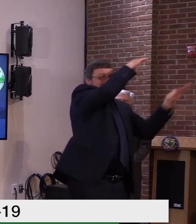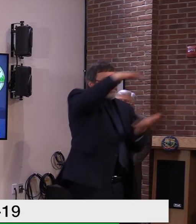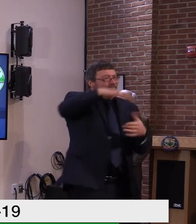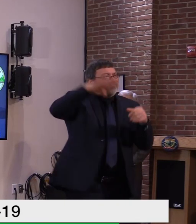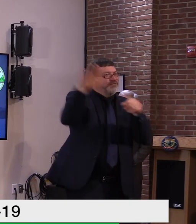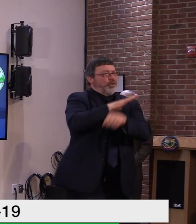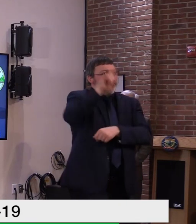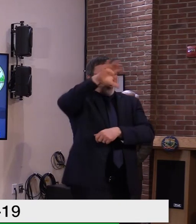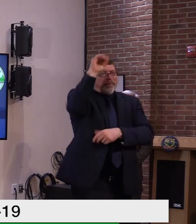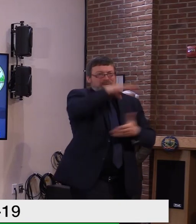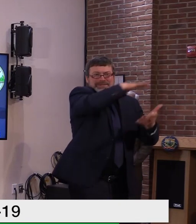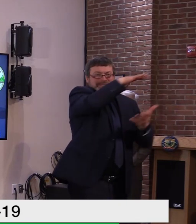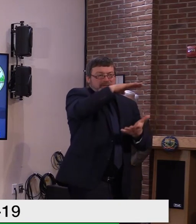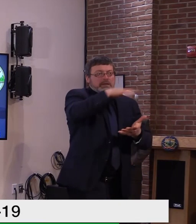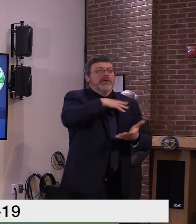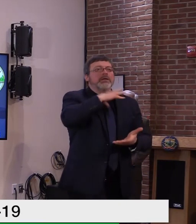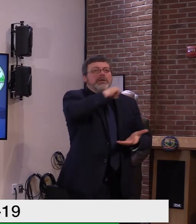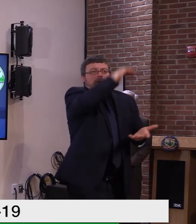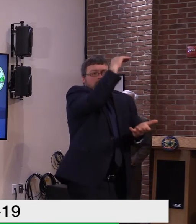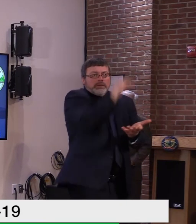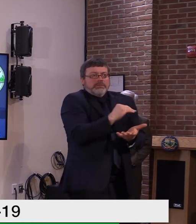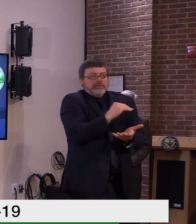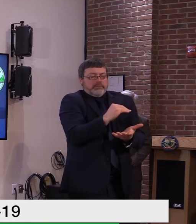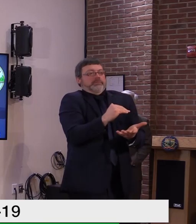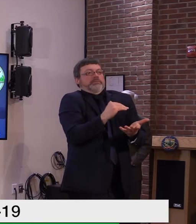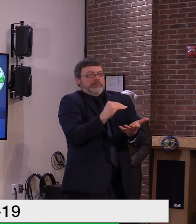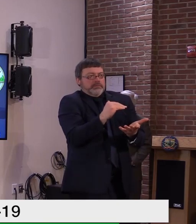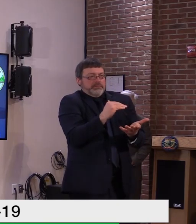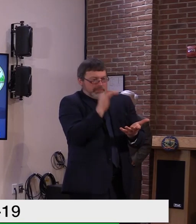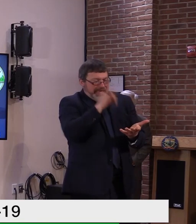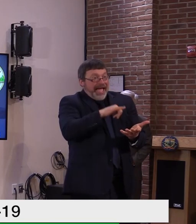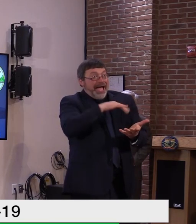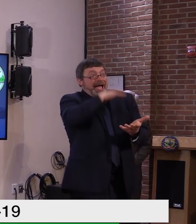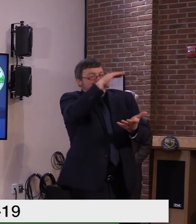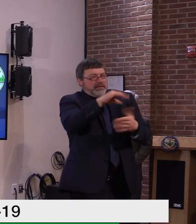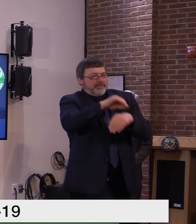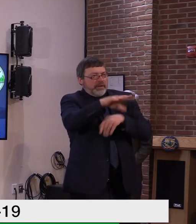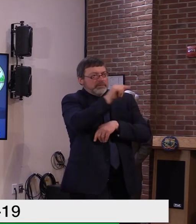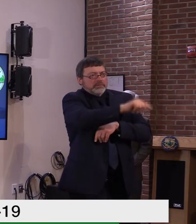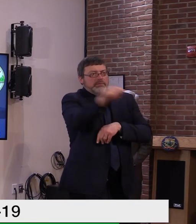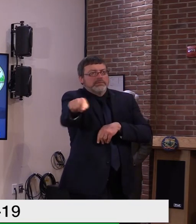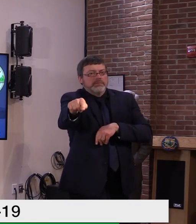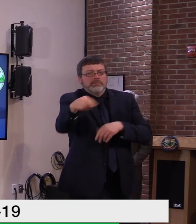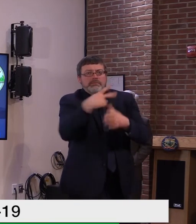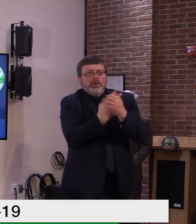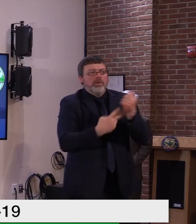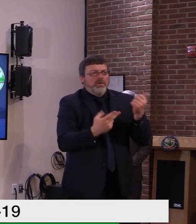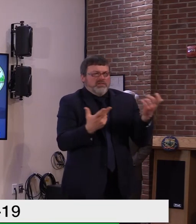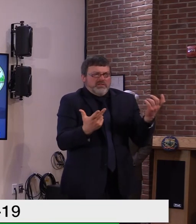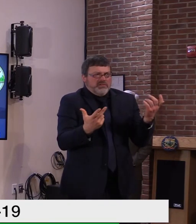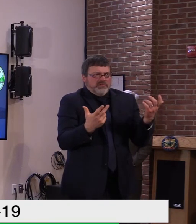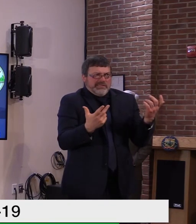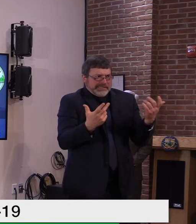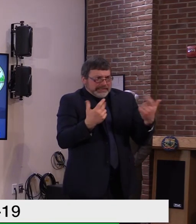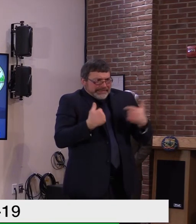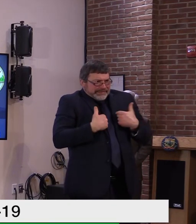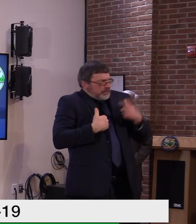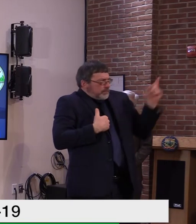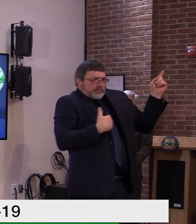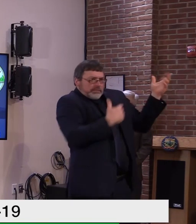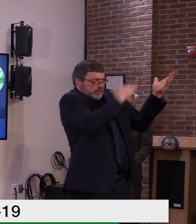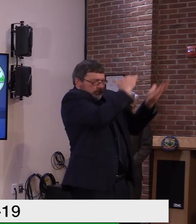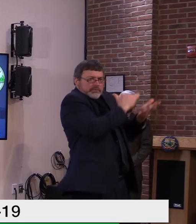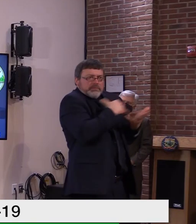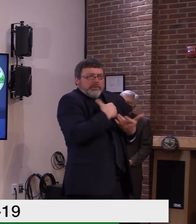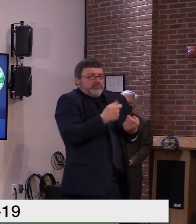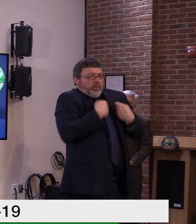the vaccine in that immediate 2 to 3 week time period. Doesn't mean they won't all get it through the month of